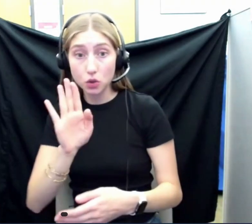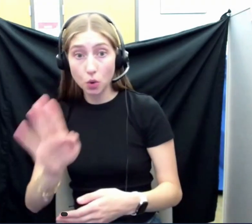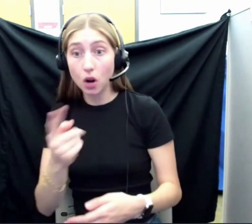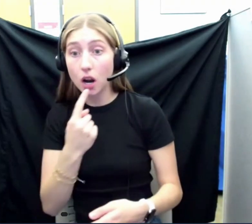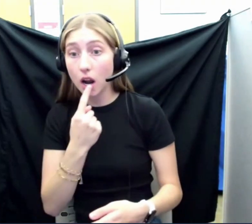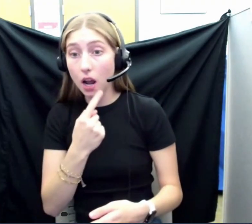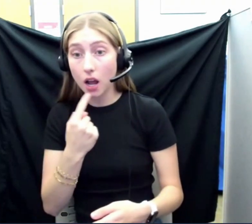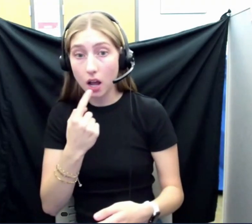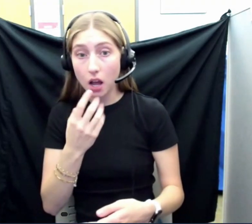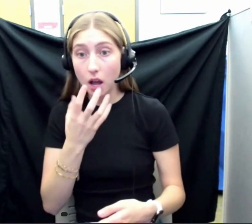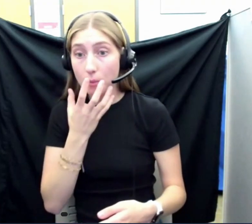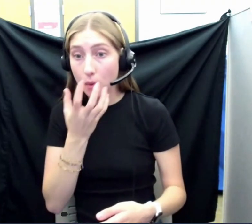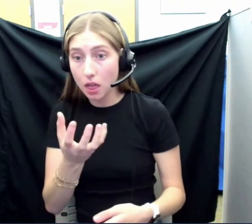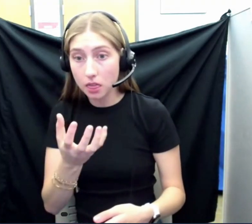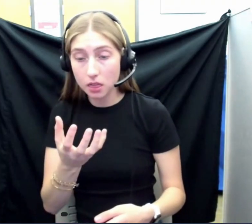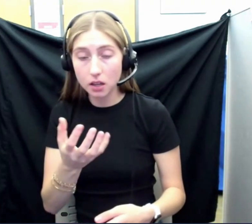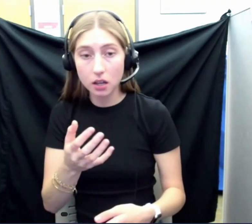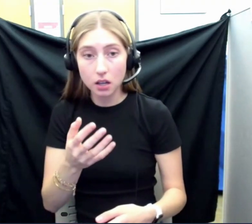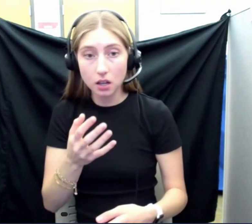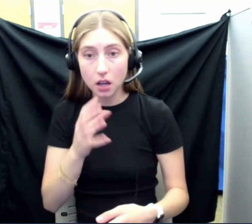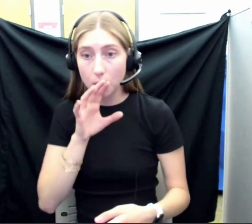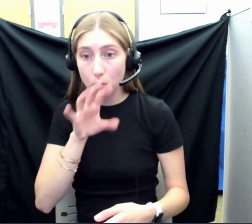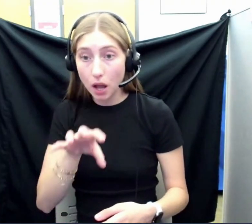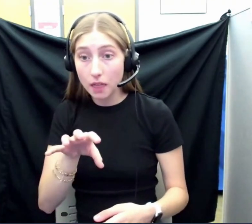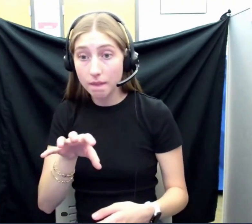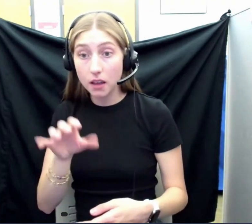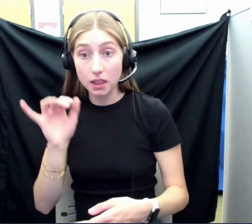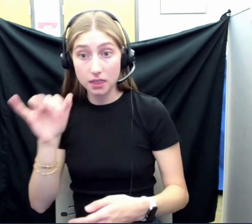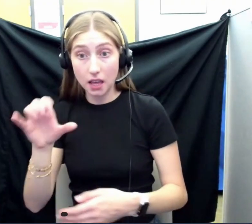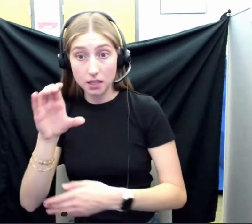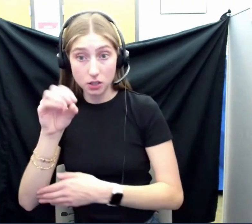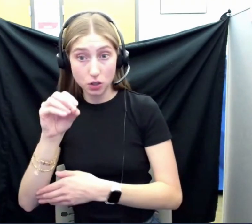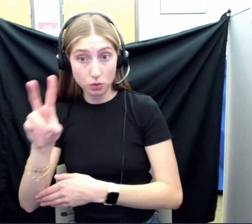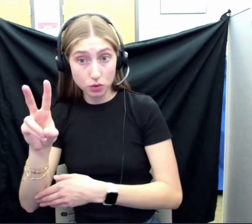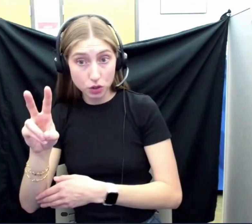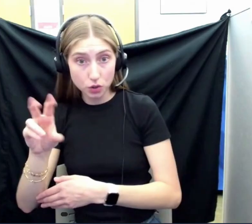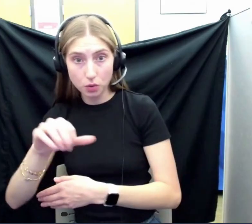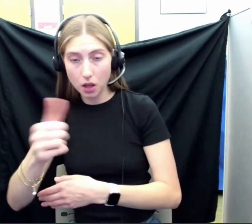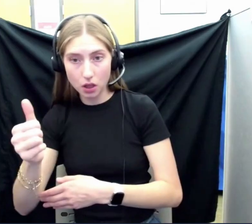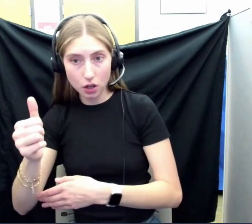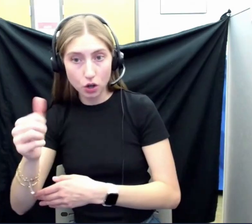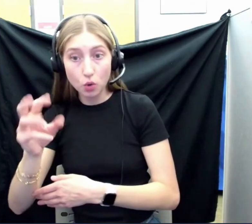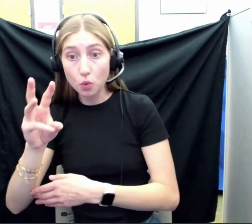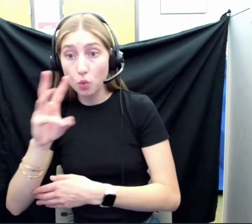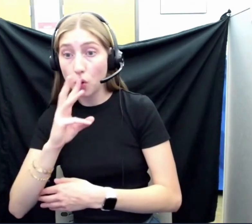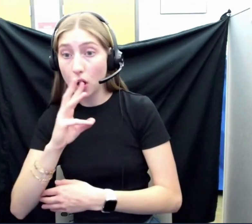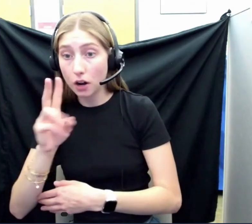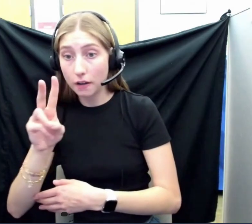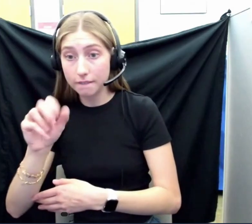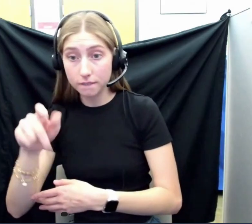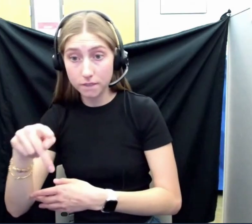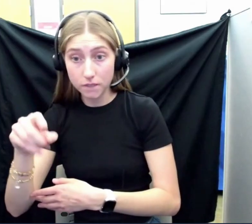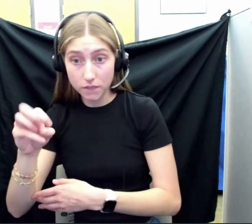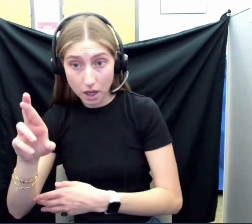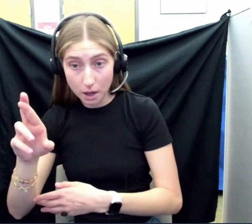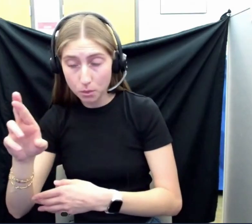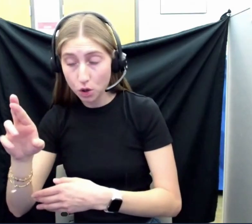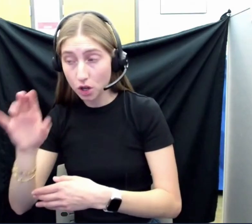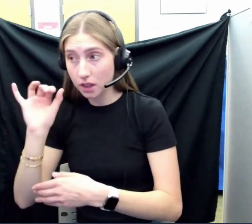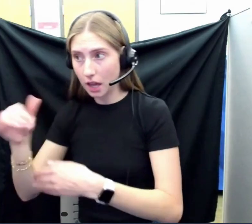The water vapor in your breath hits the window, it cools and collects, and that's condensation. Another